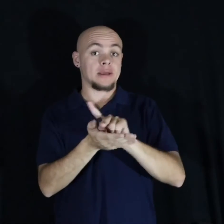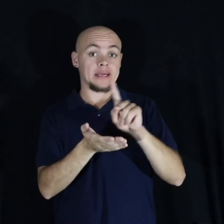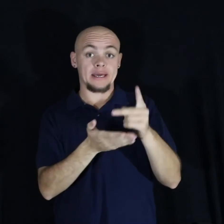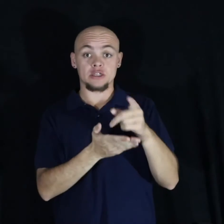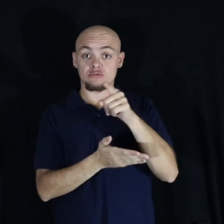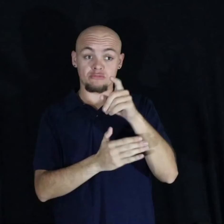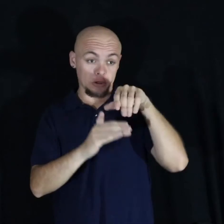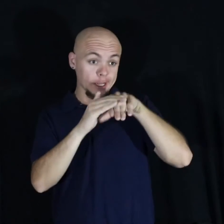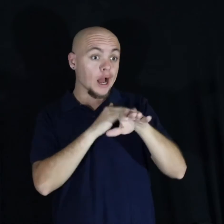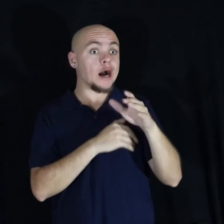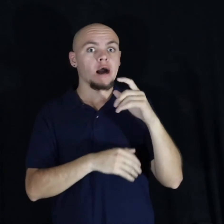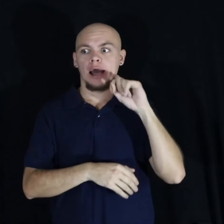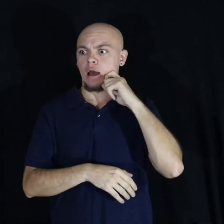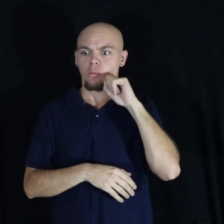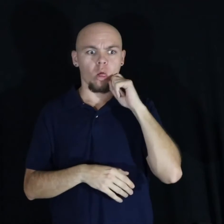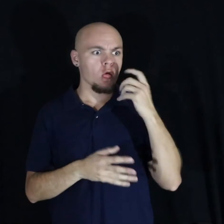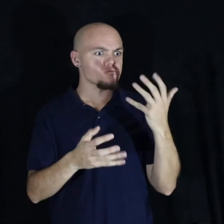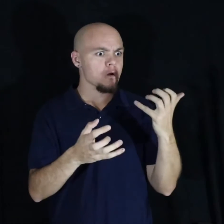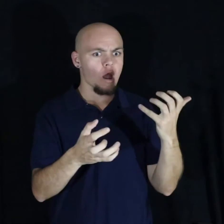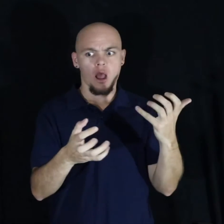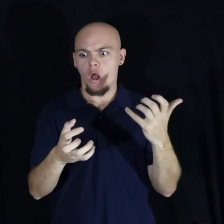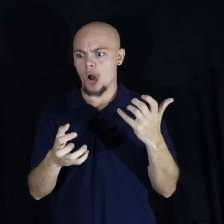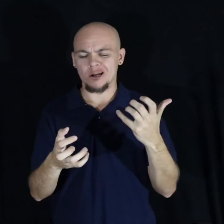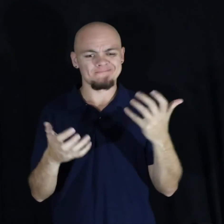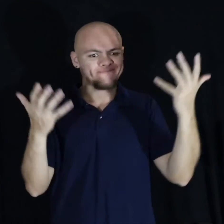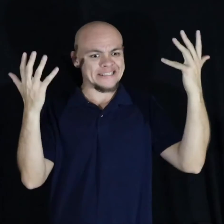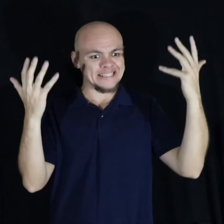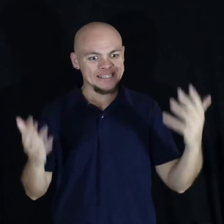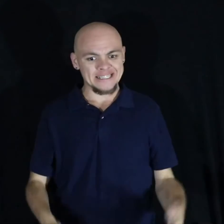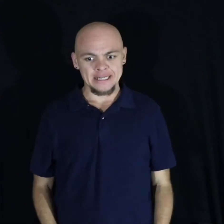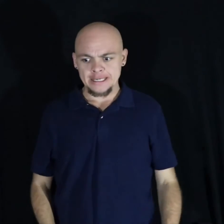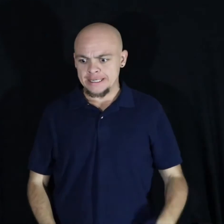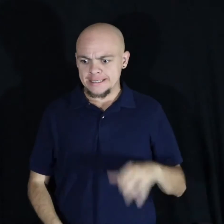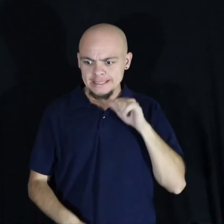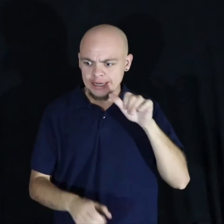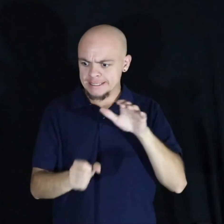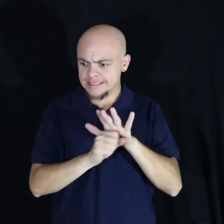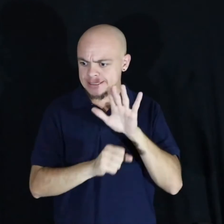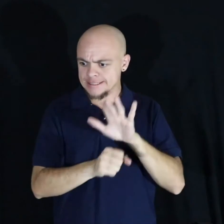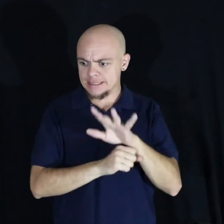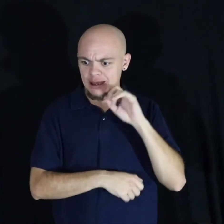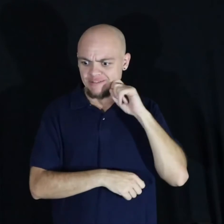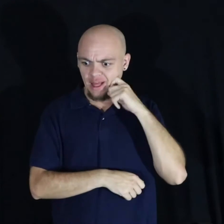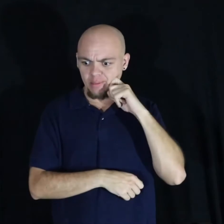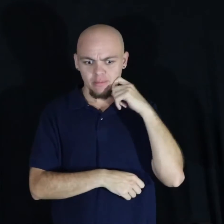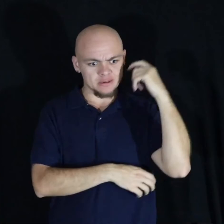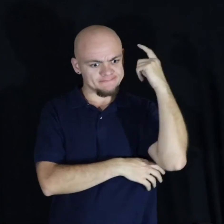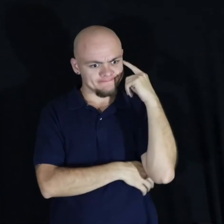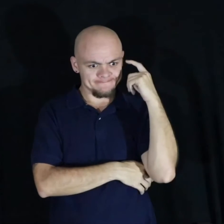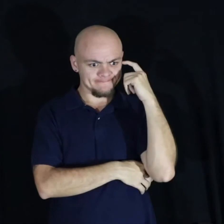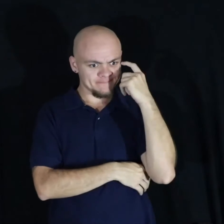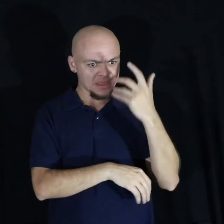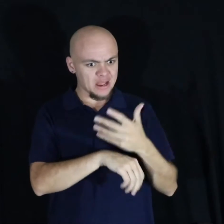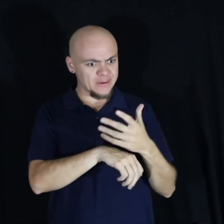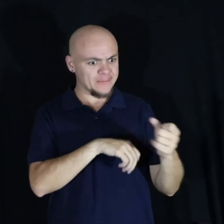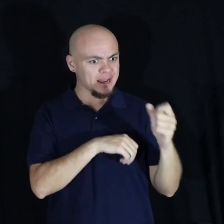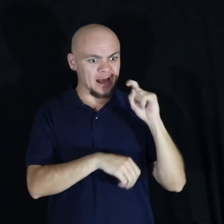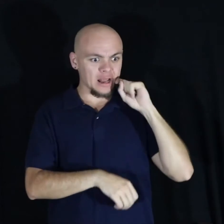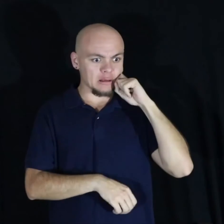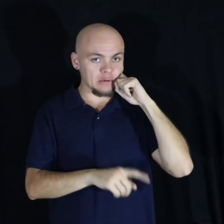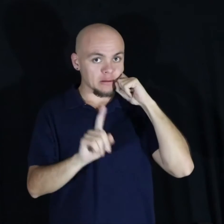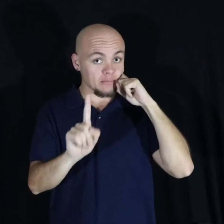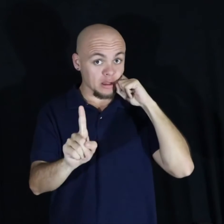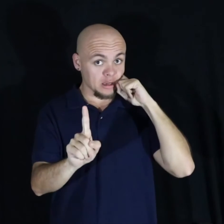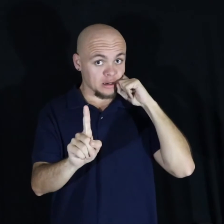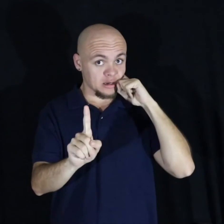you've been craving since this morning, but finding out that due to not picking up enough at last week's grocery haul, you're all out. But